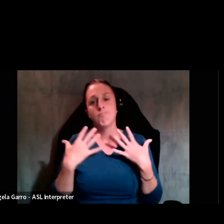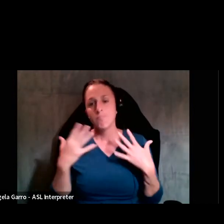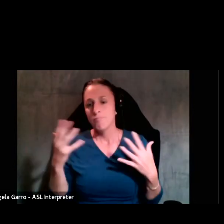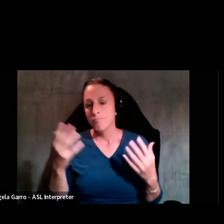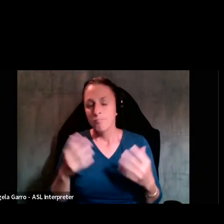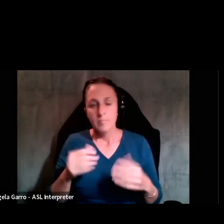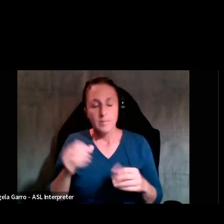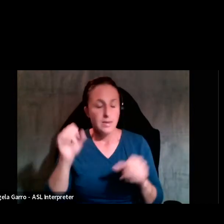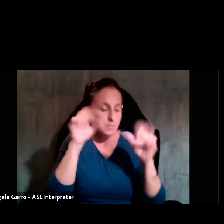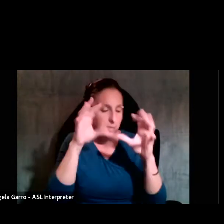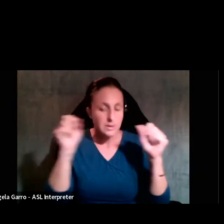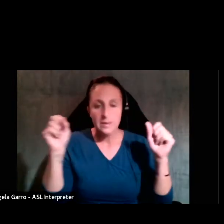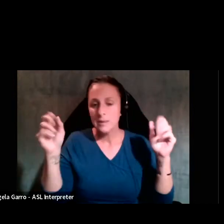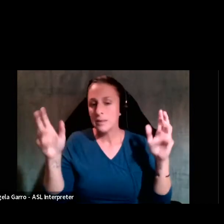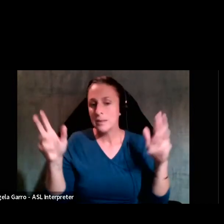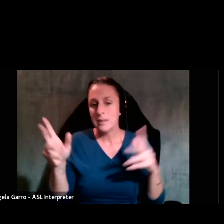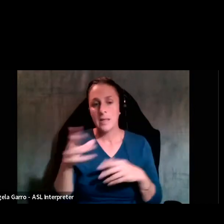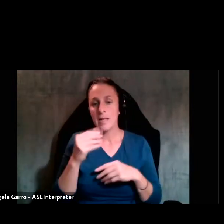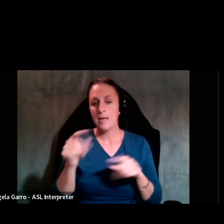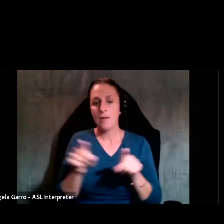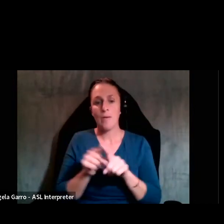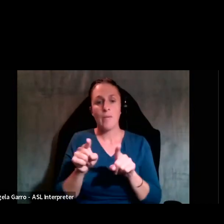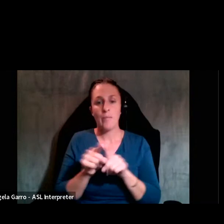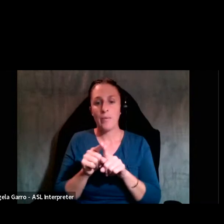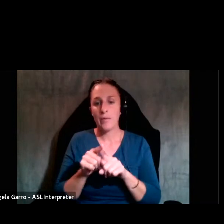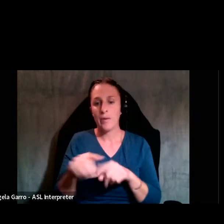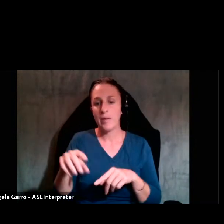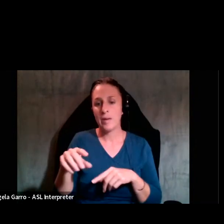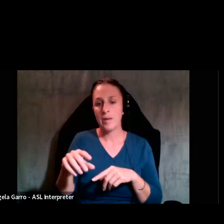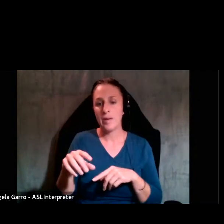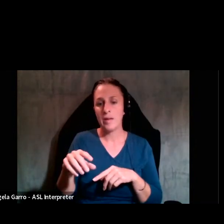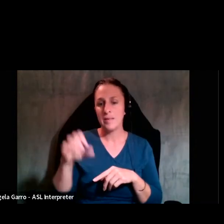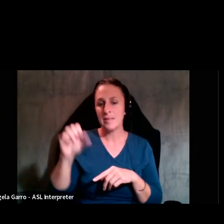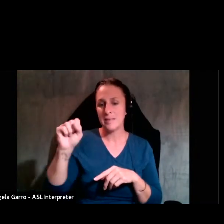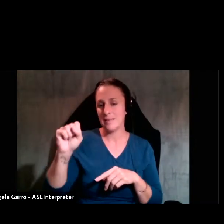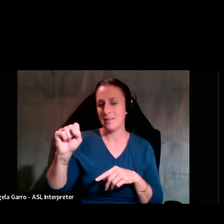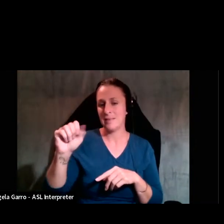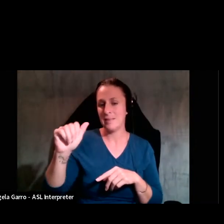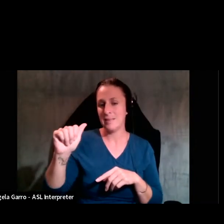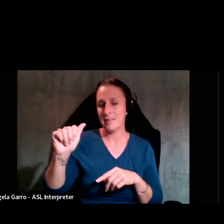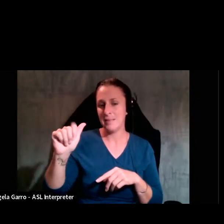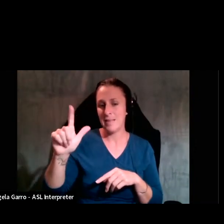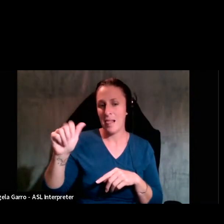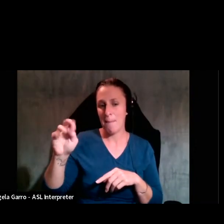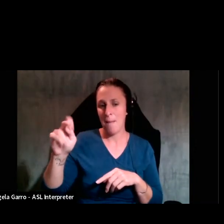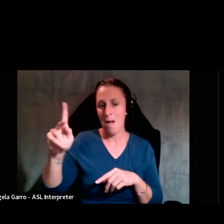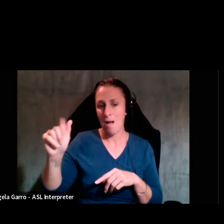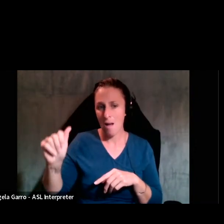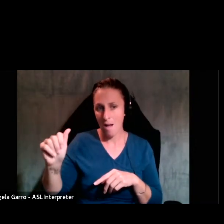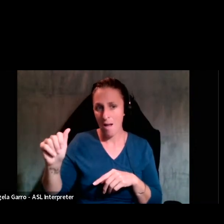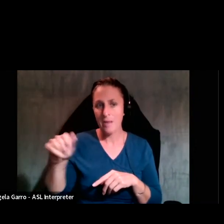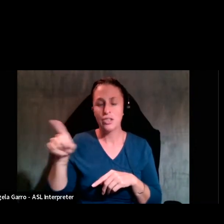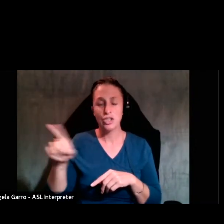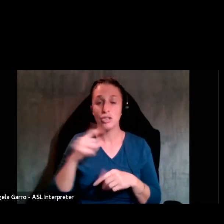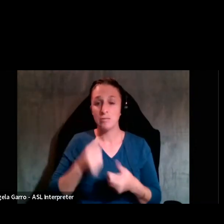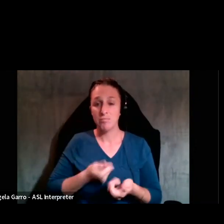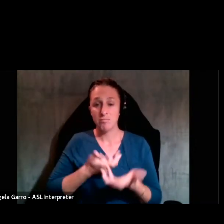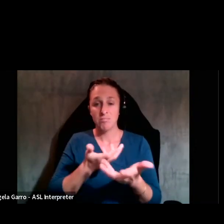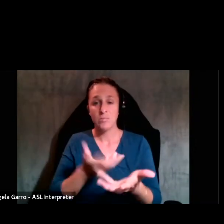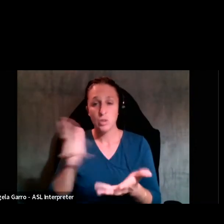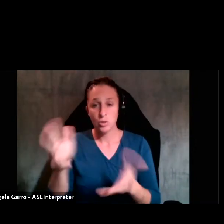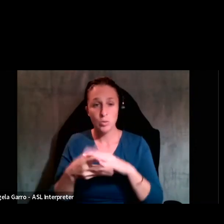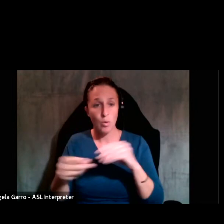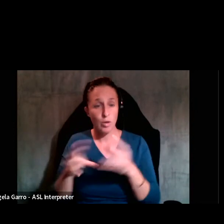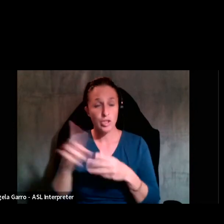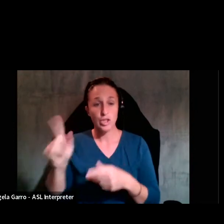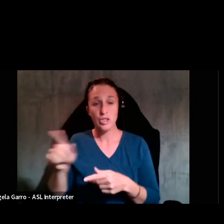also Miss Sarah E. Salamanca. She expressed her story. She had graduated,